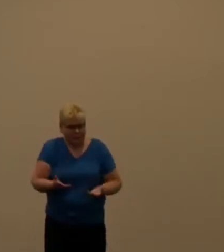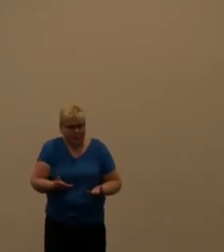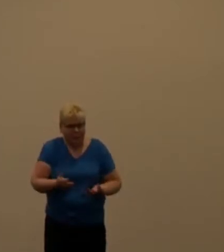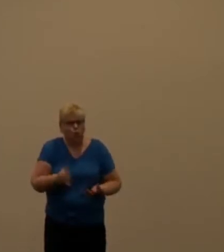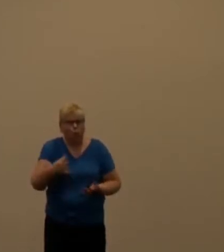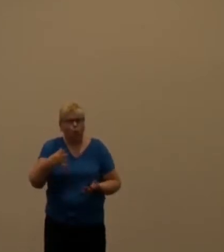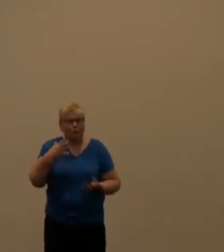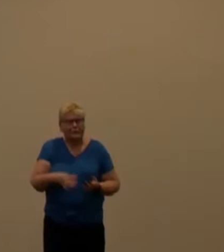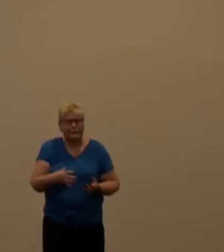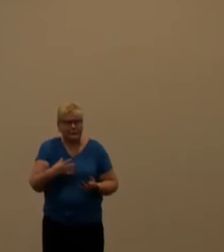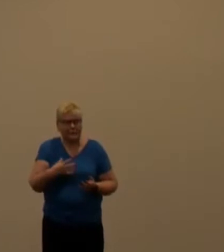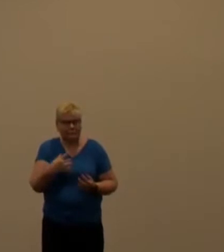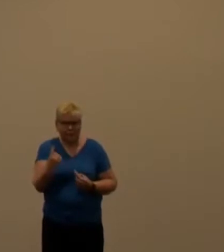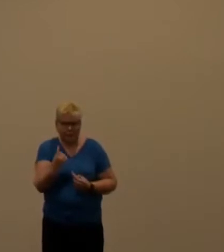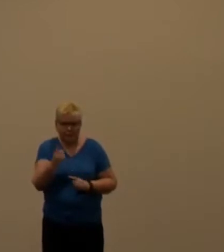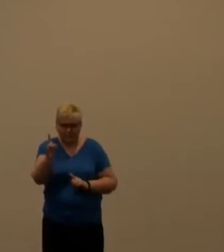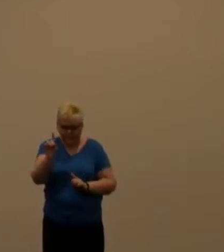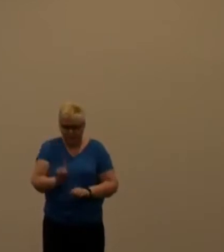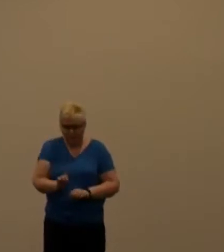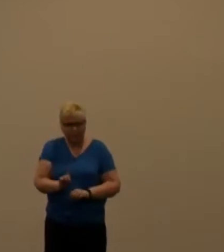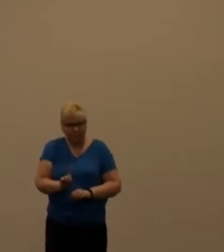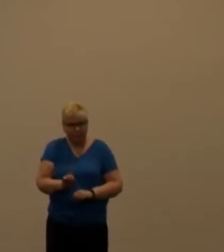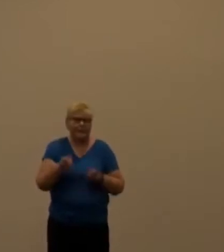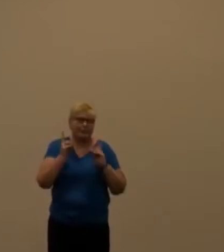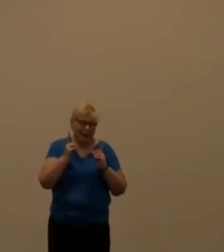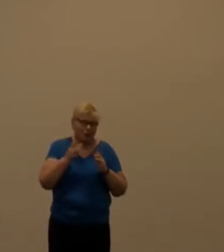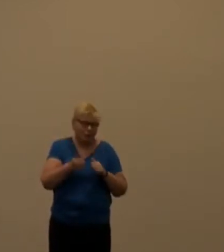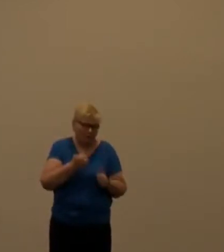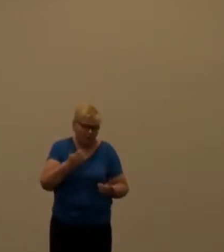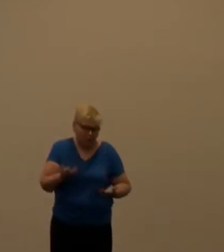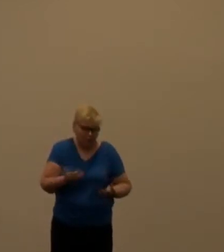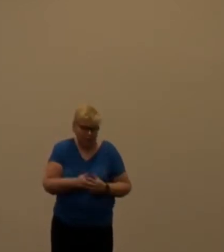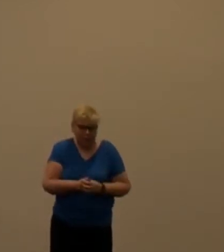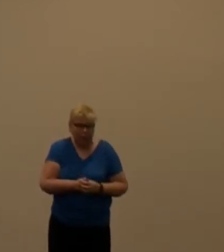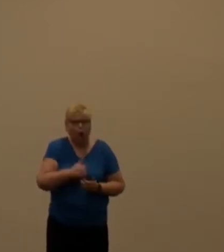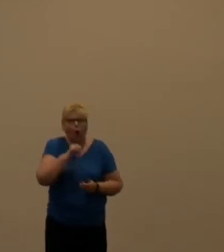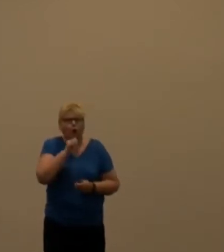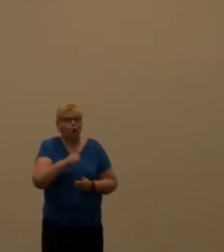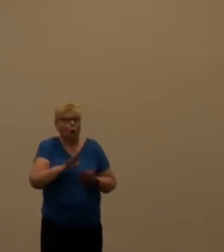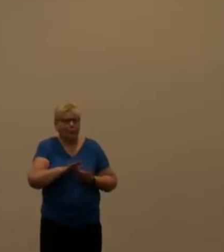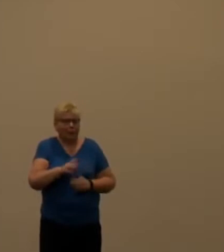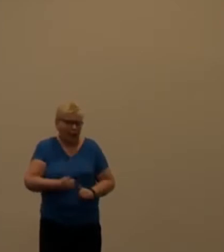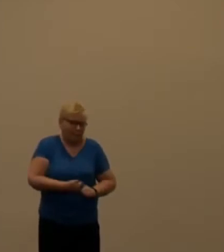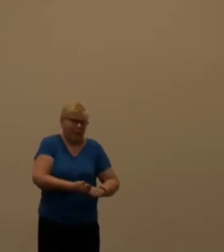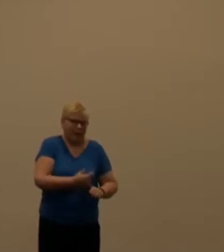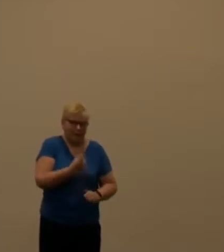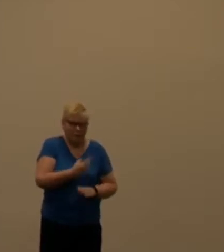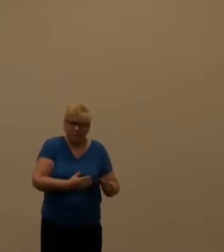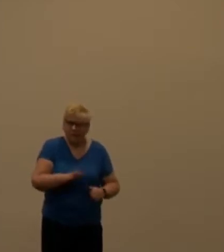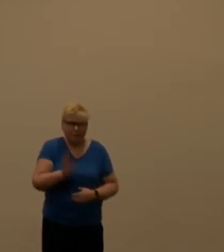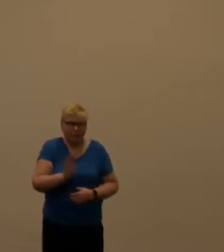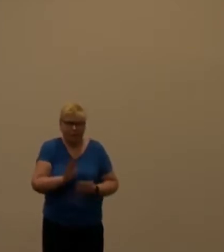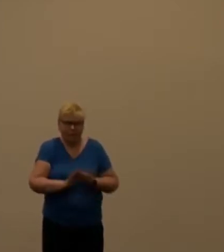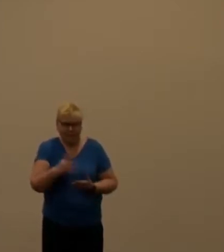or persons, depending on the company, who are not biased, but independent. They don't